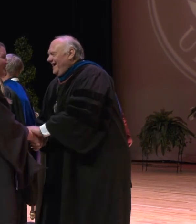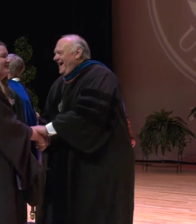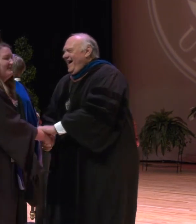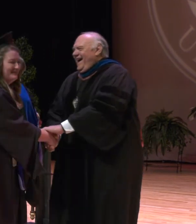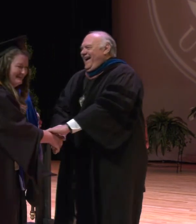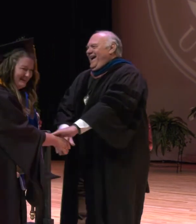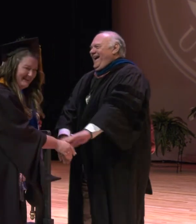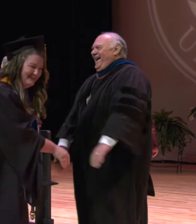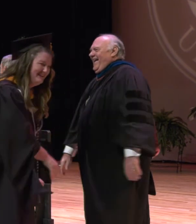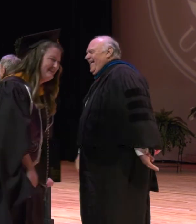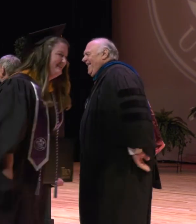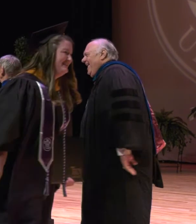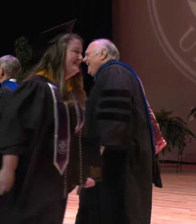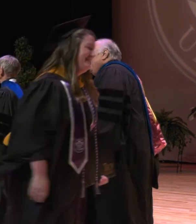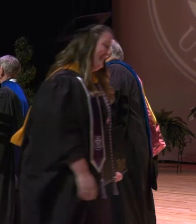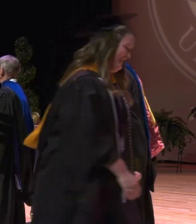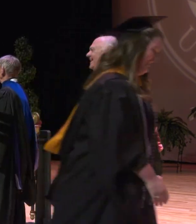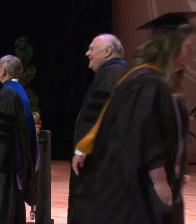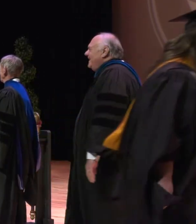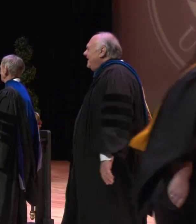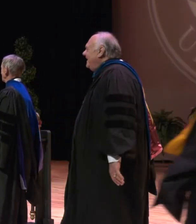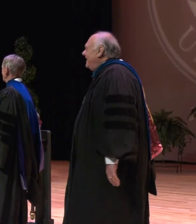Alexia K. Vasquez.